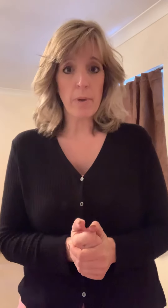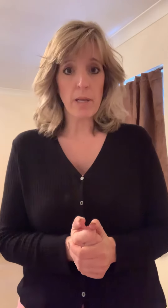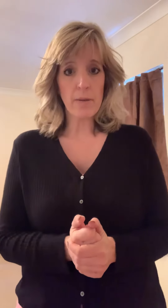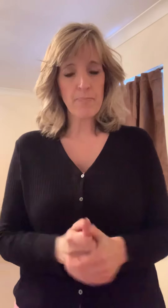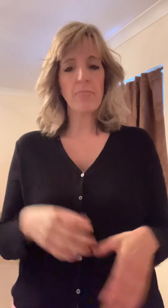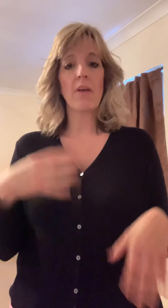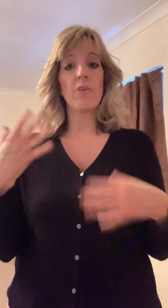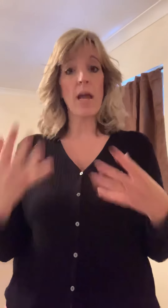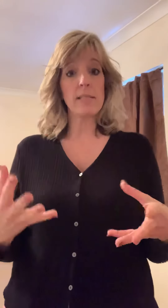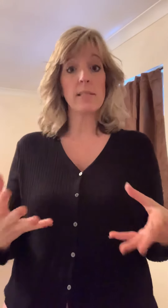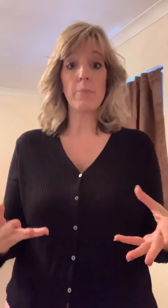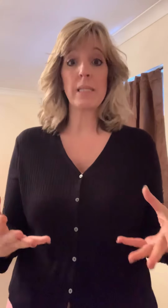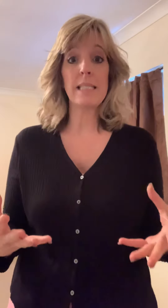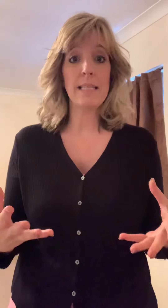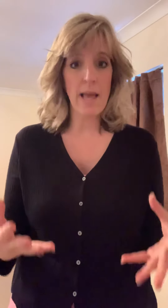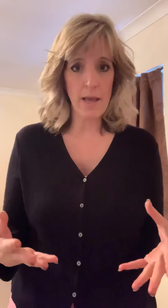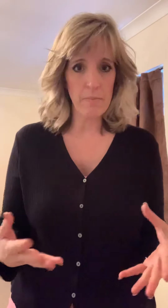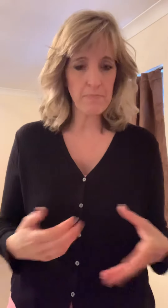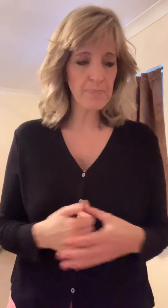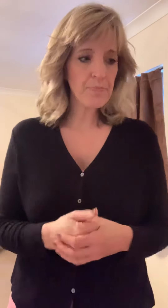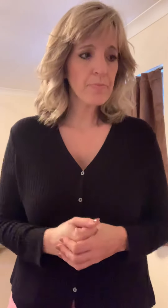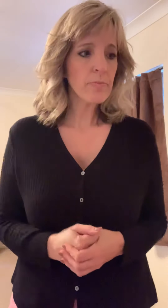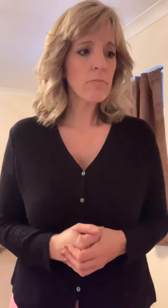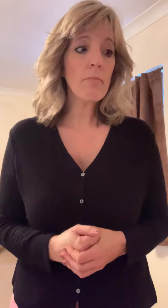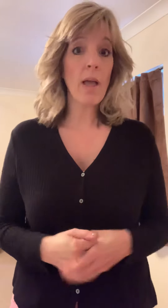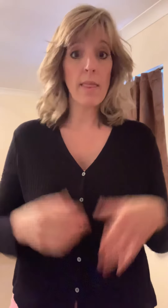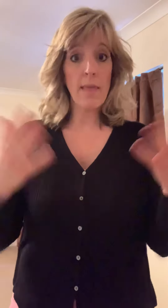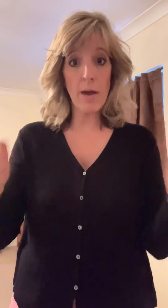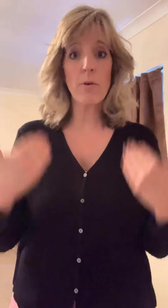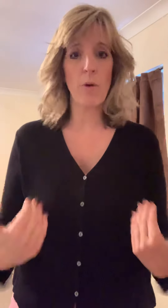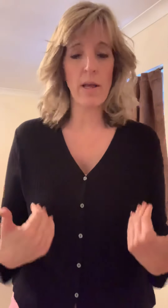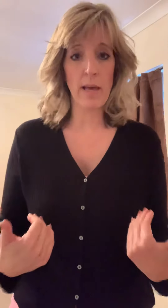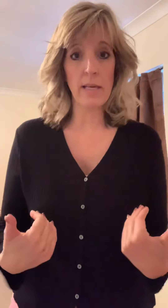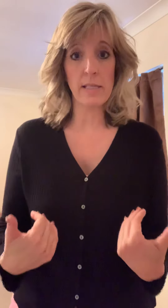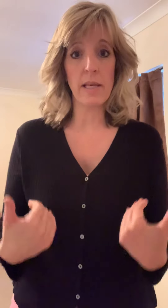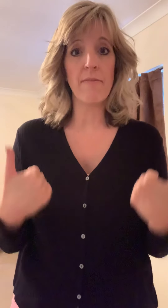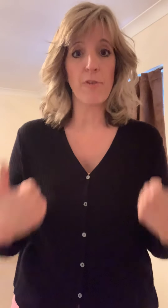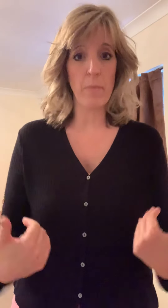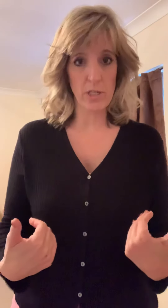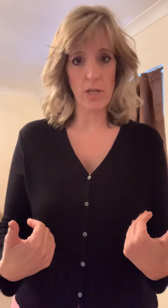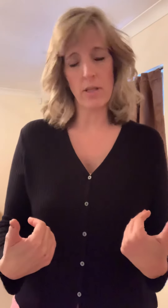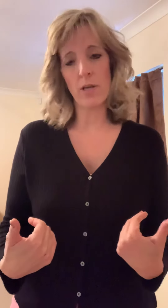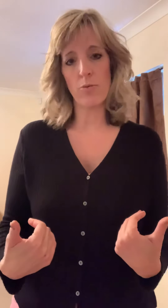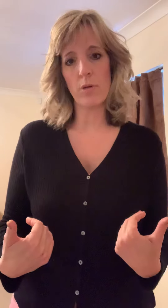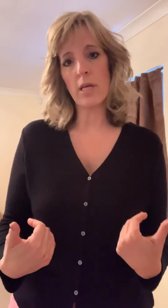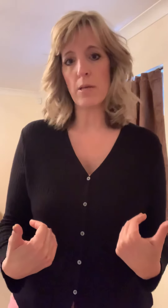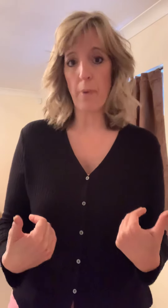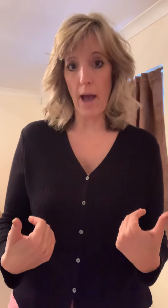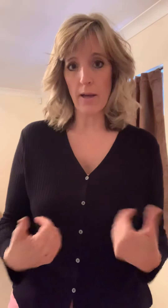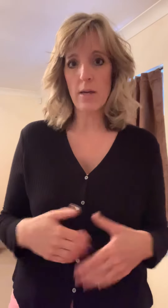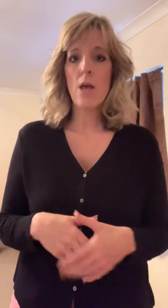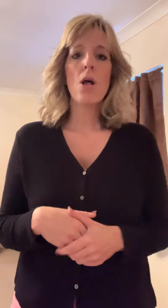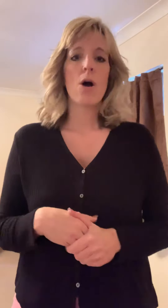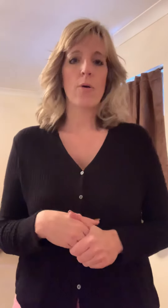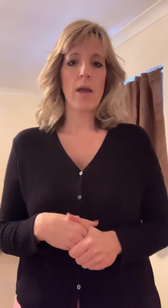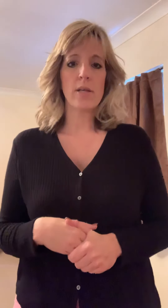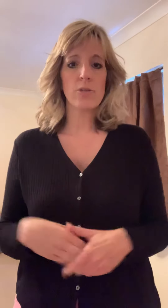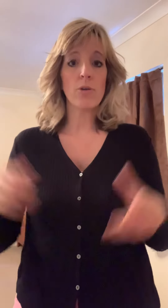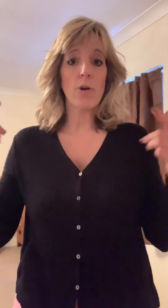somebody's name, that is information that you would need back. Okay, so your